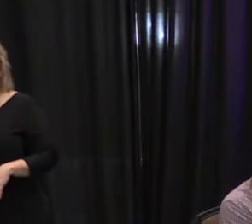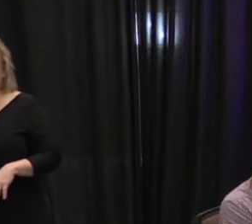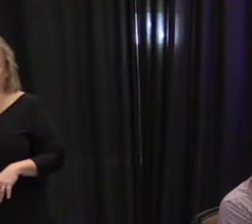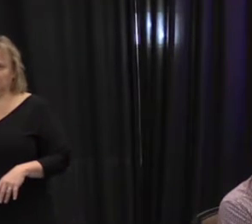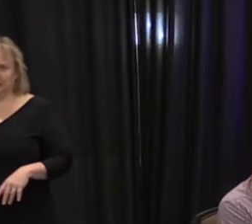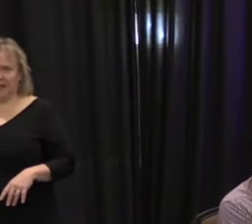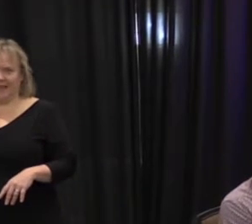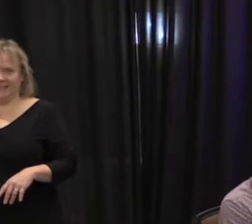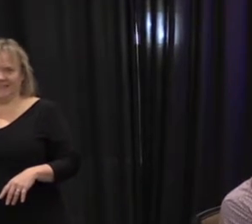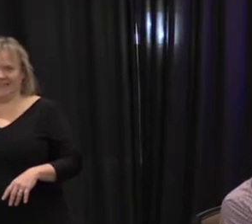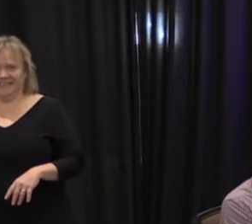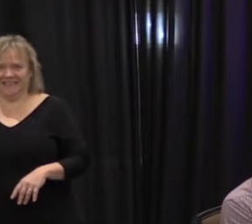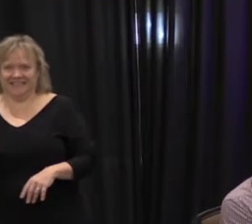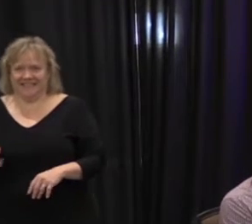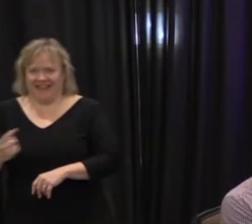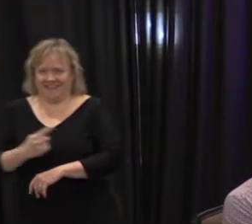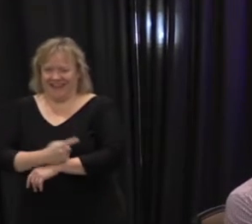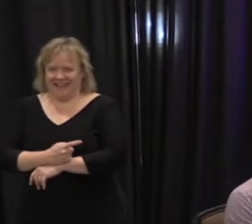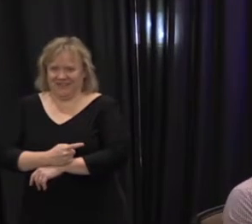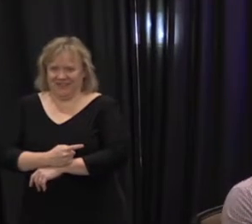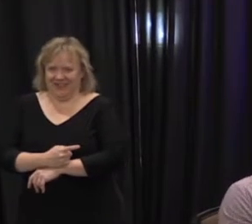shall remain nameless, probably.